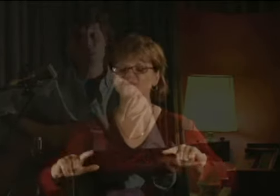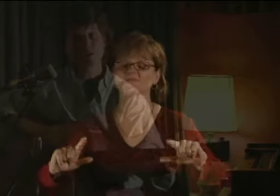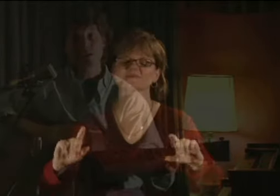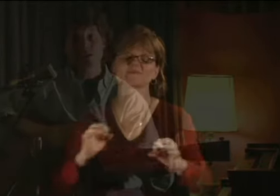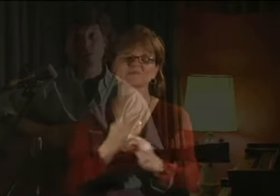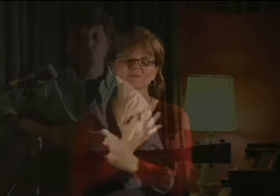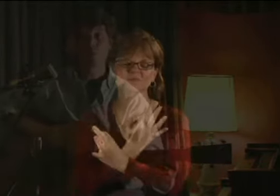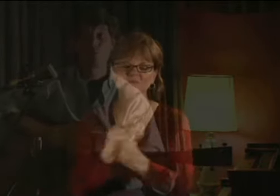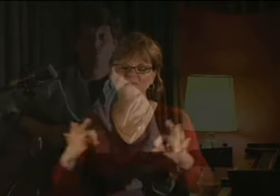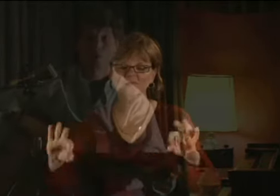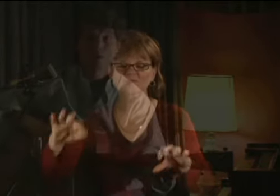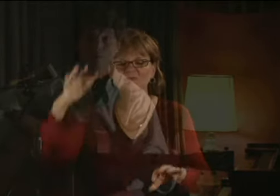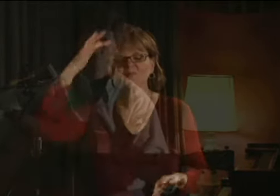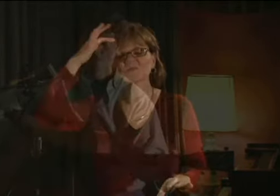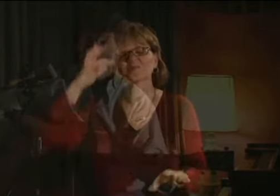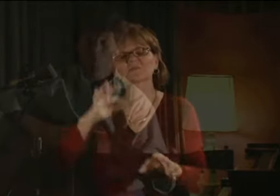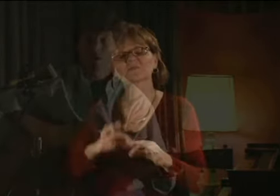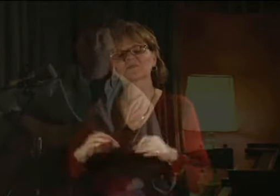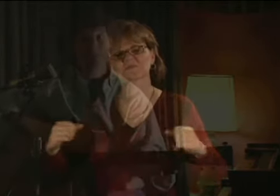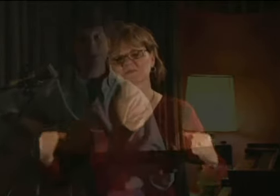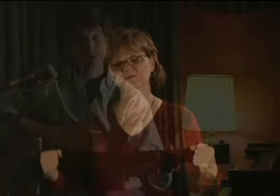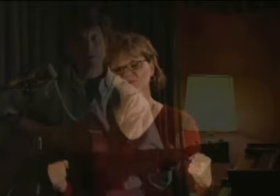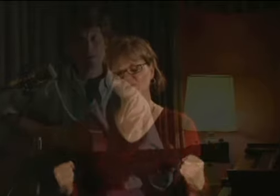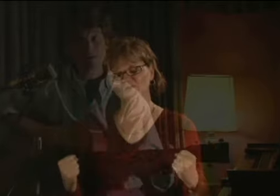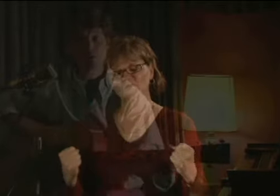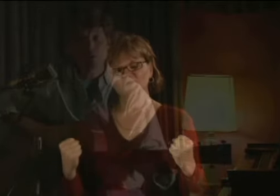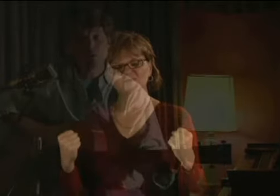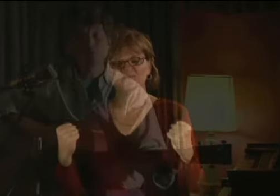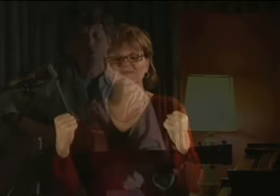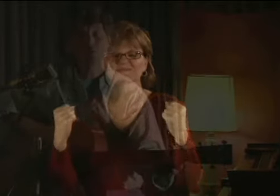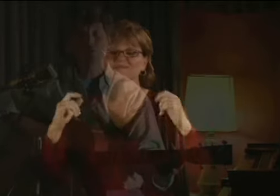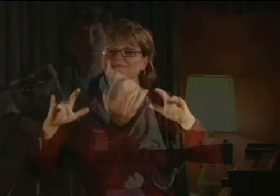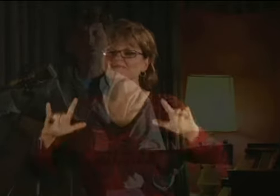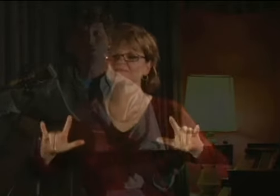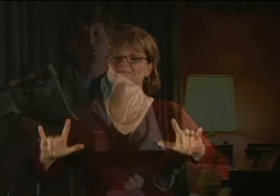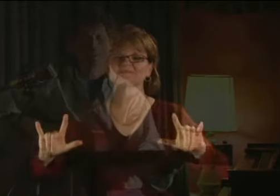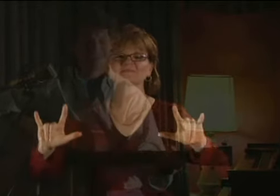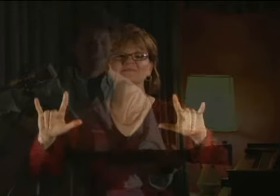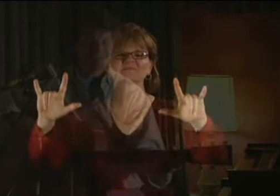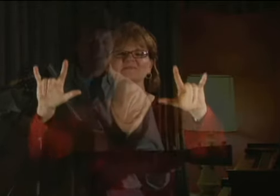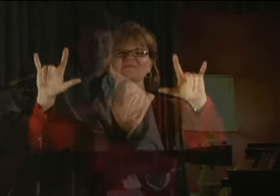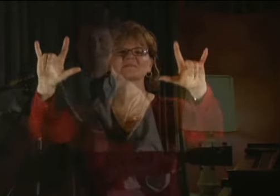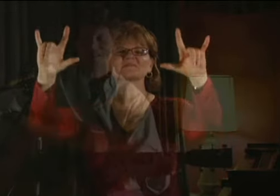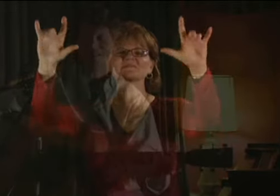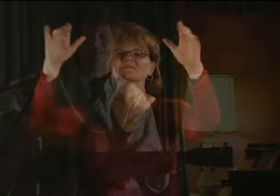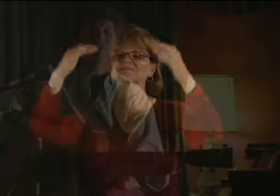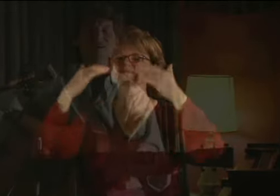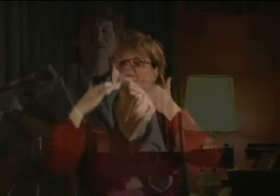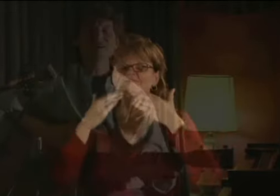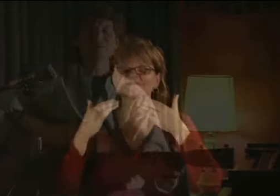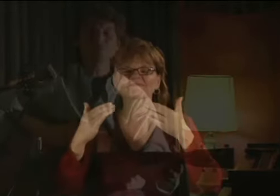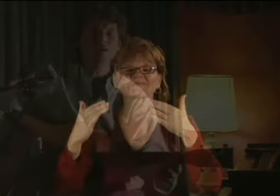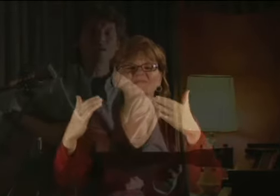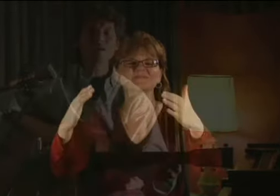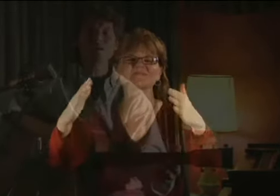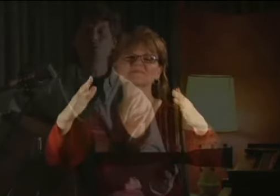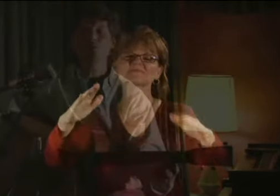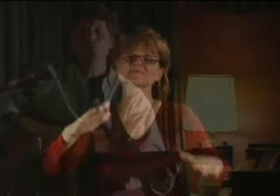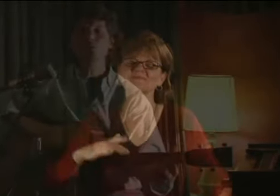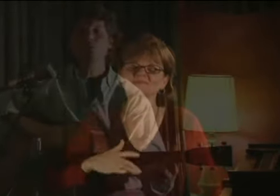I'm coming through, freeing my faith and fortitude. Infinite love